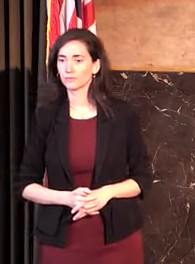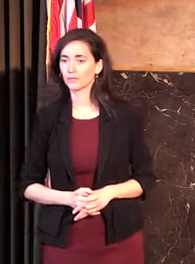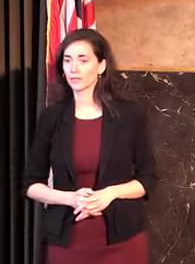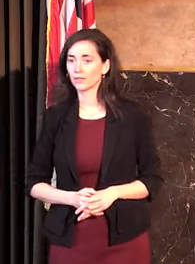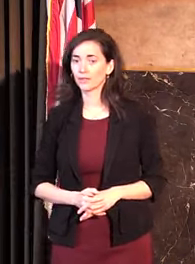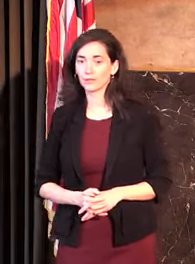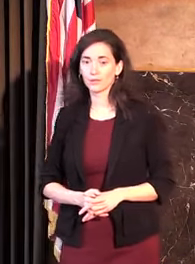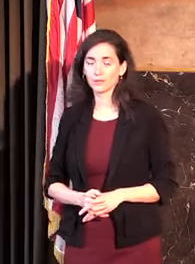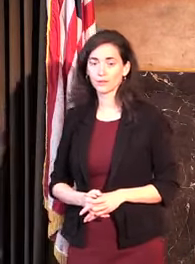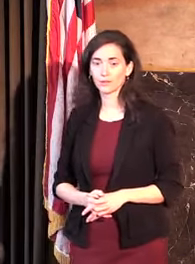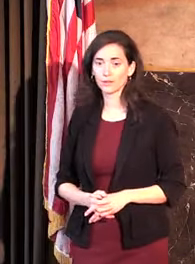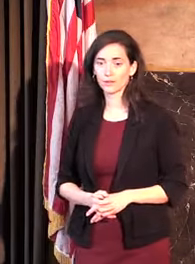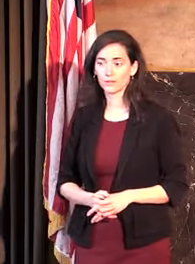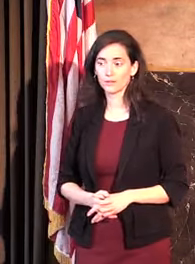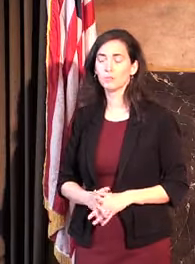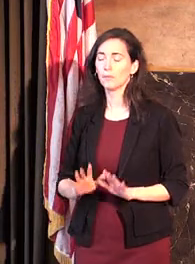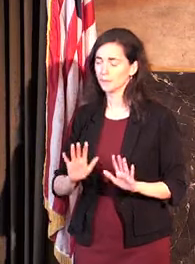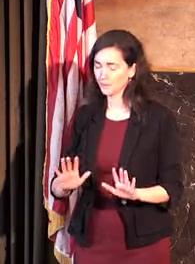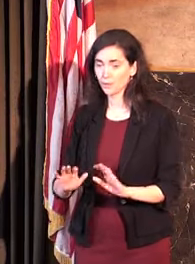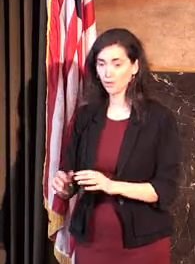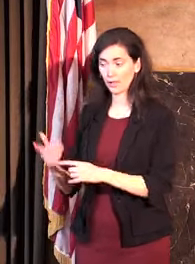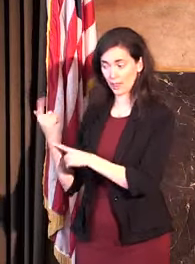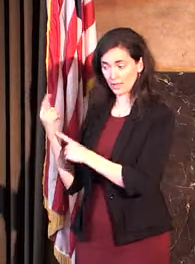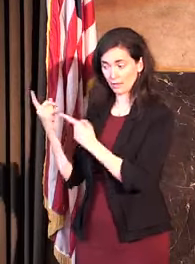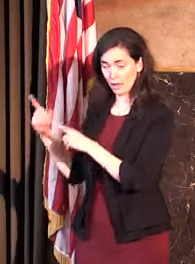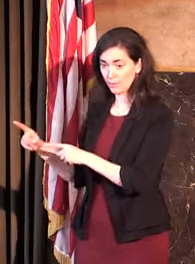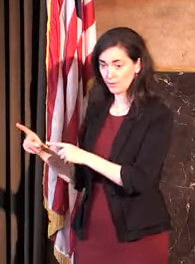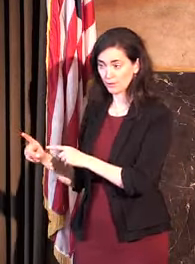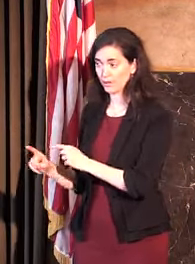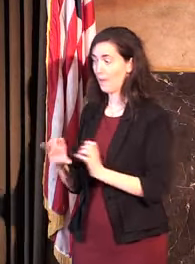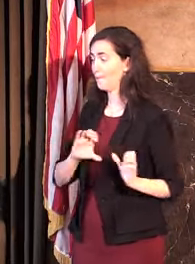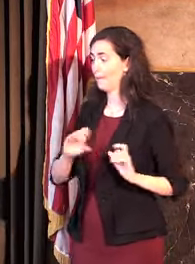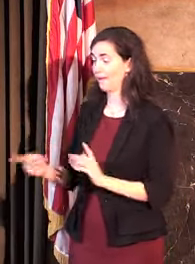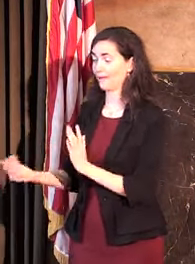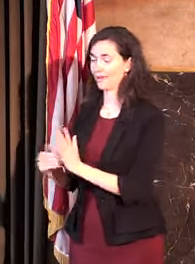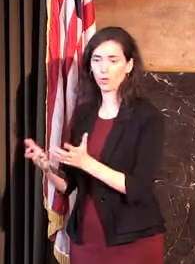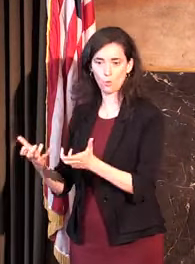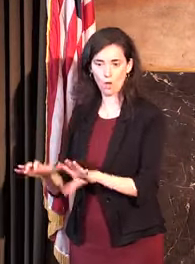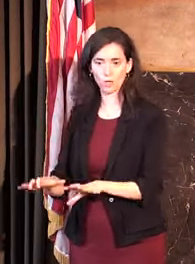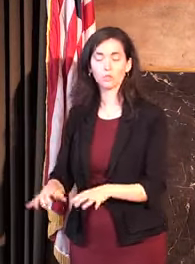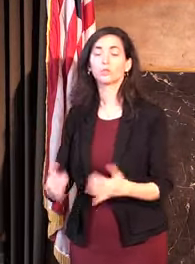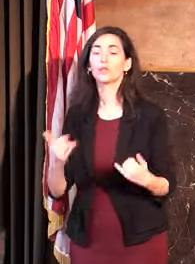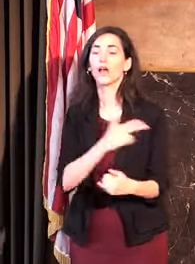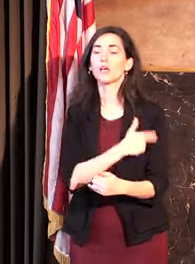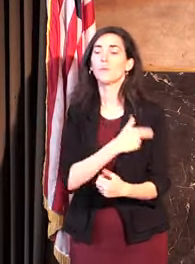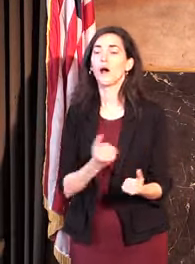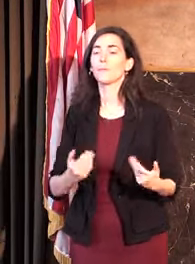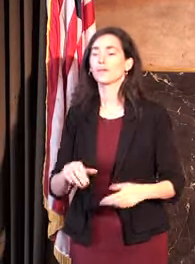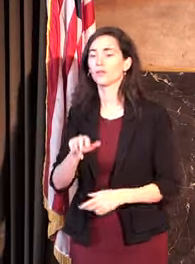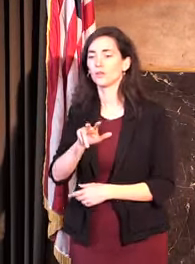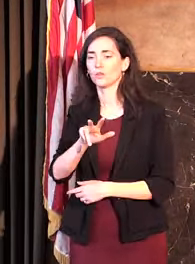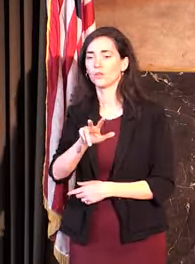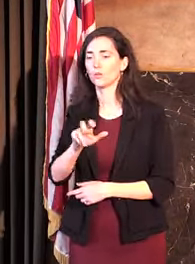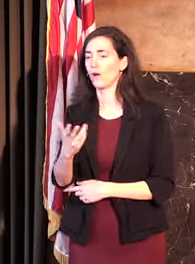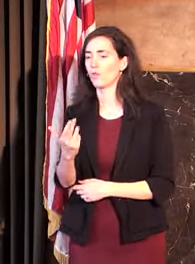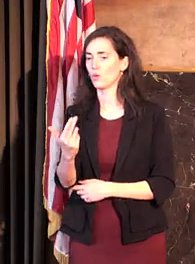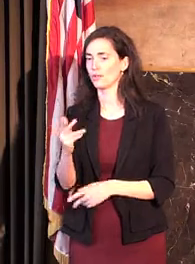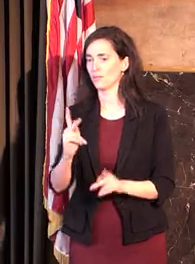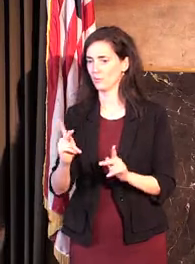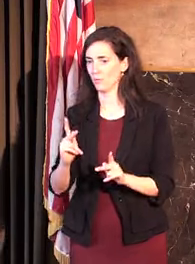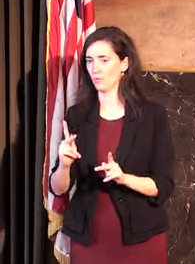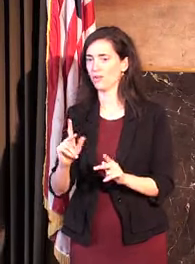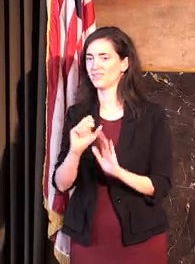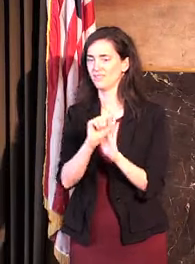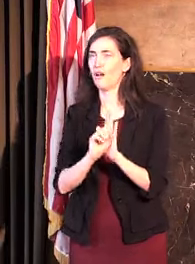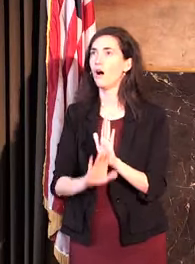But we don't want to go back there. We have 213 people in the hospital today with COVID-19 across the state of